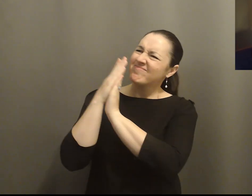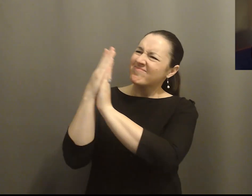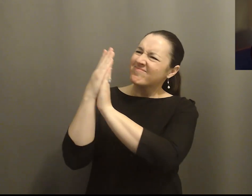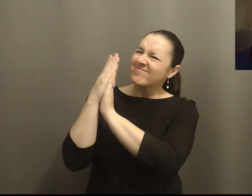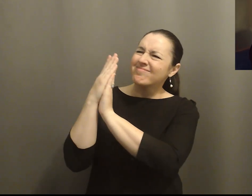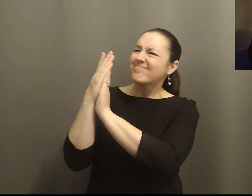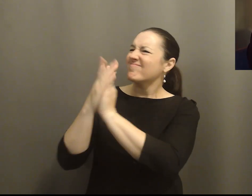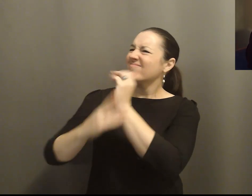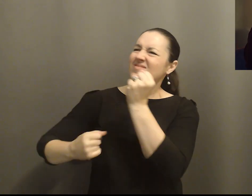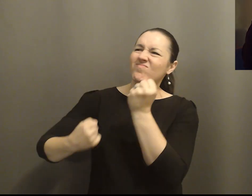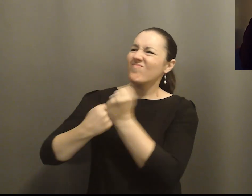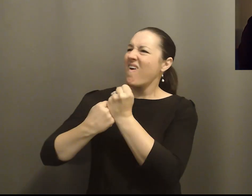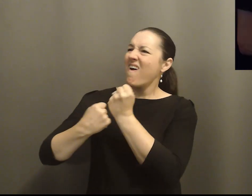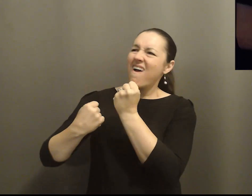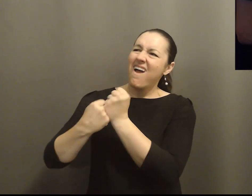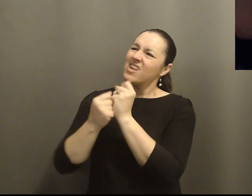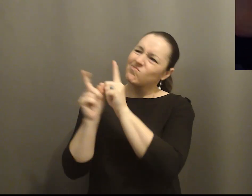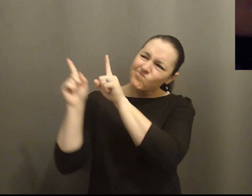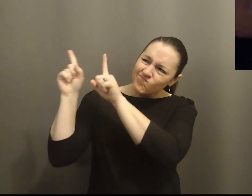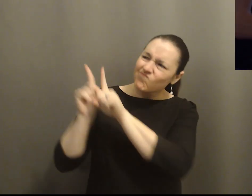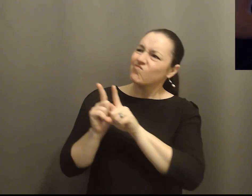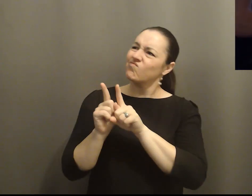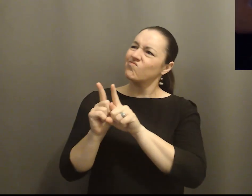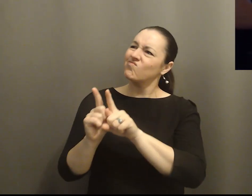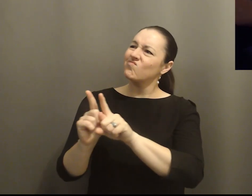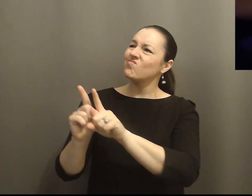friend you have been